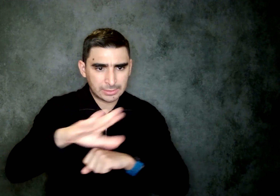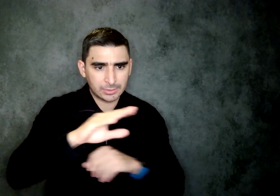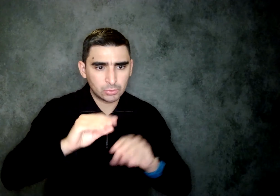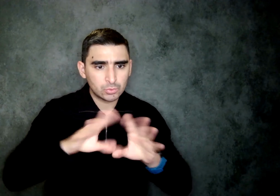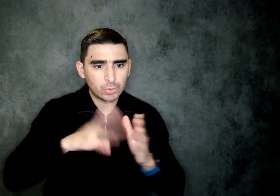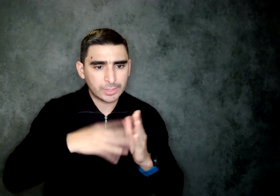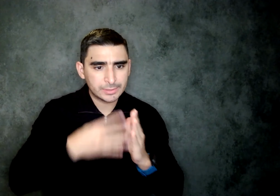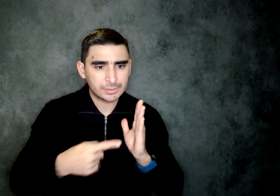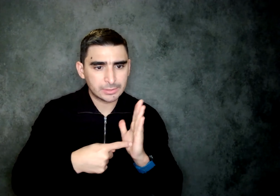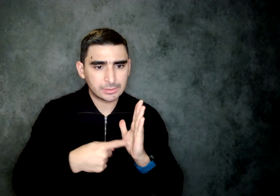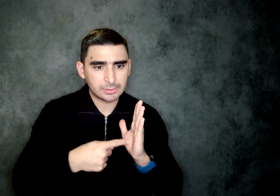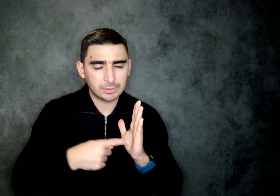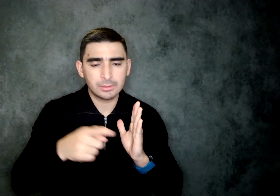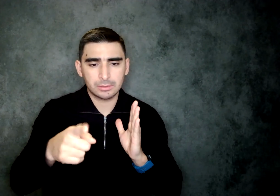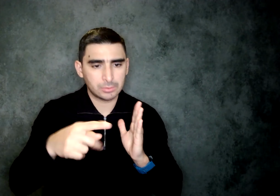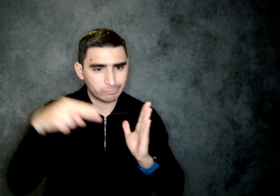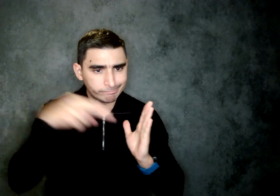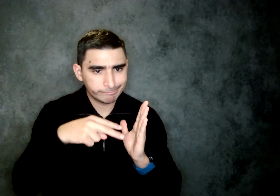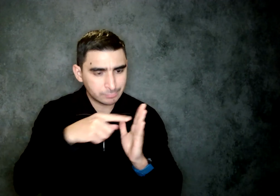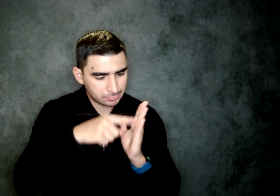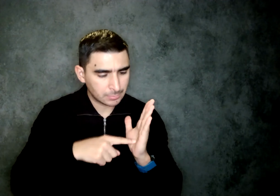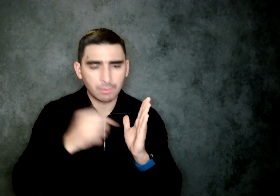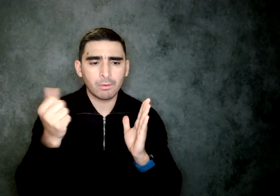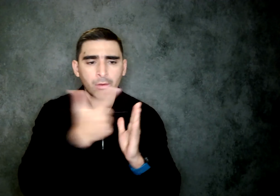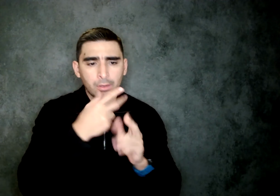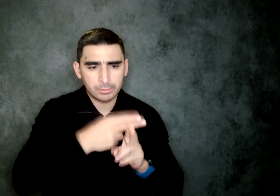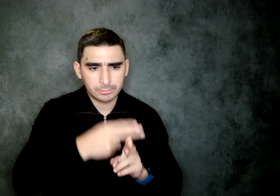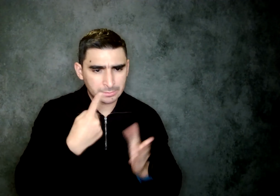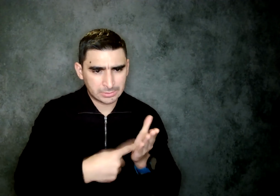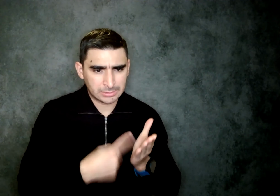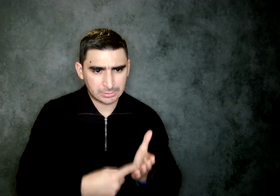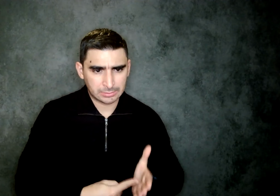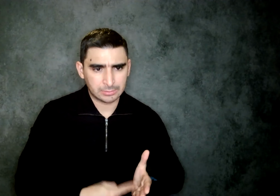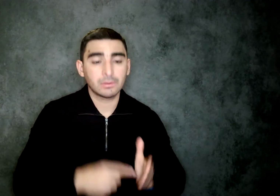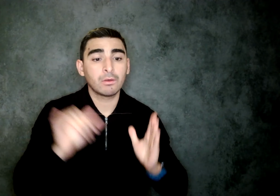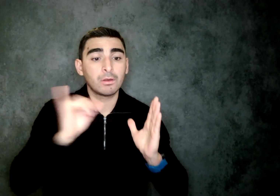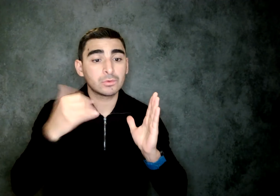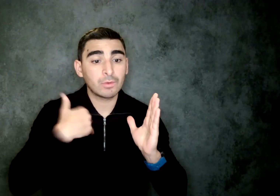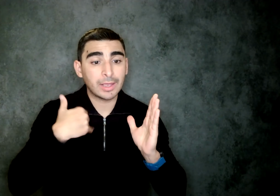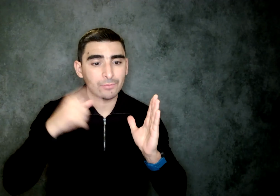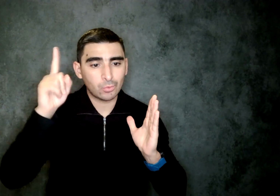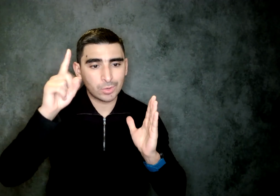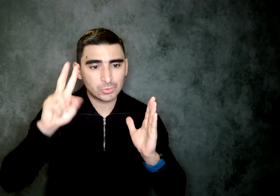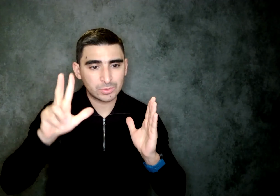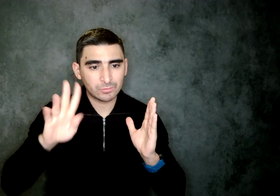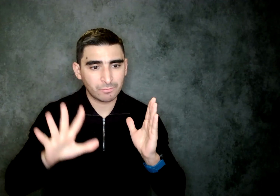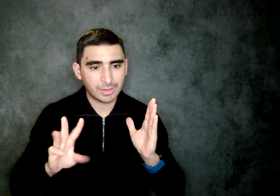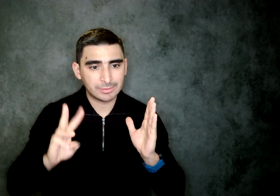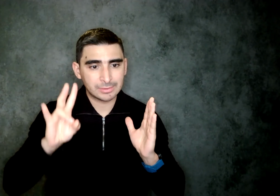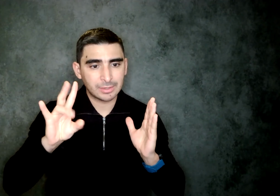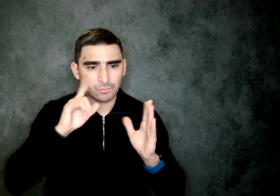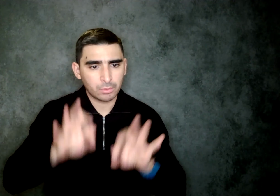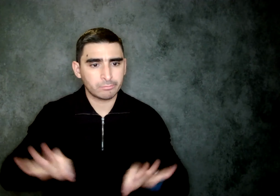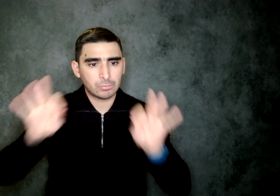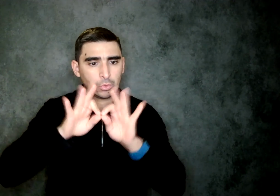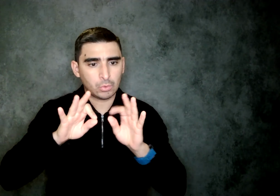everything that has been named. We have some rating criteria that Rebuild